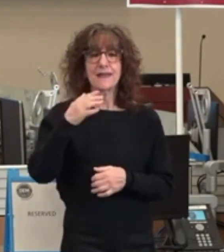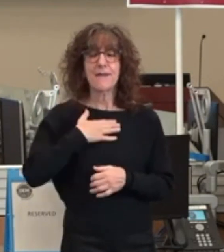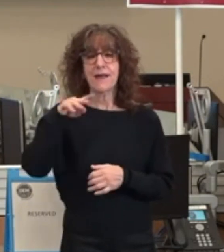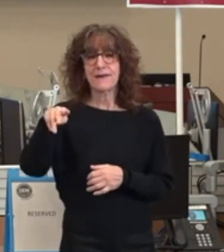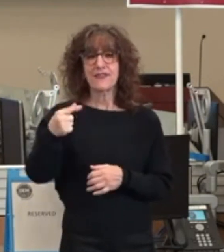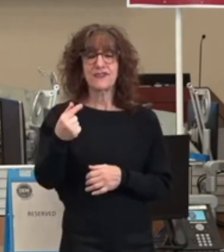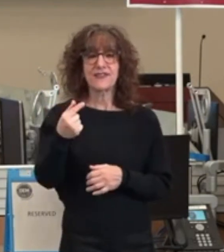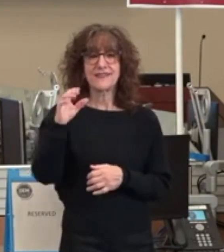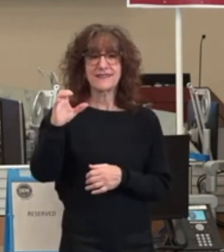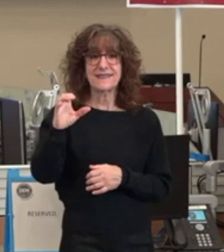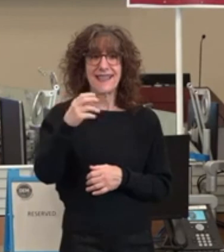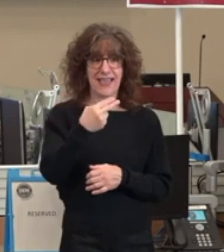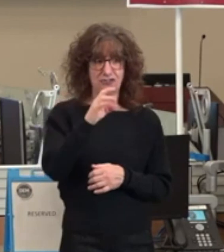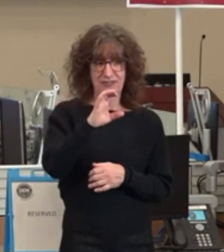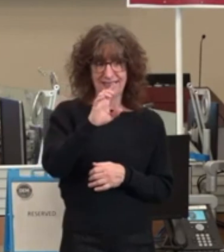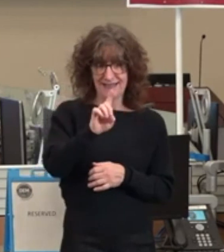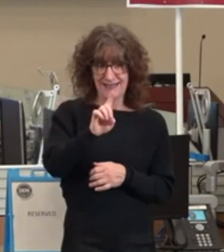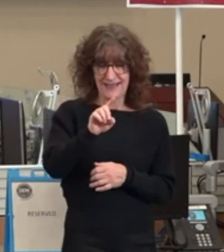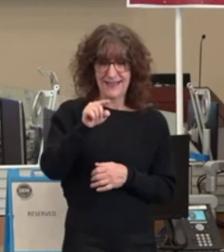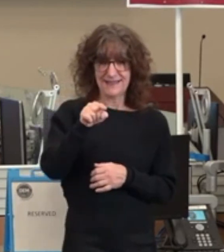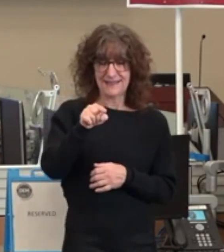hcd.mypgc.us. Again,